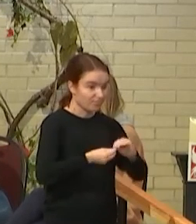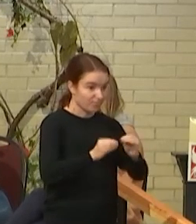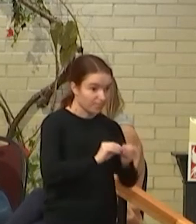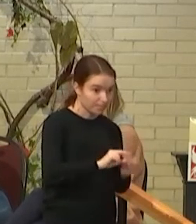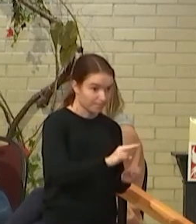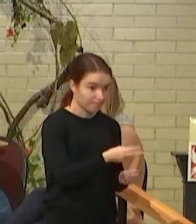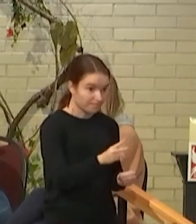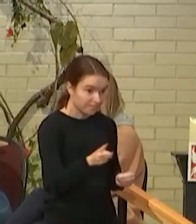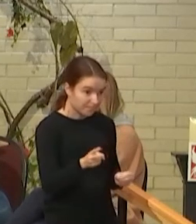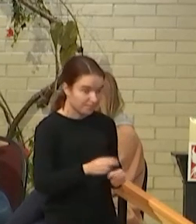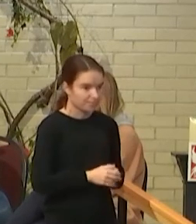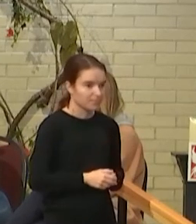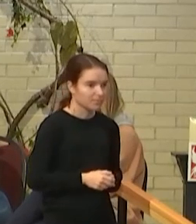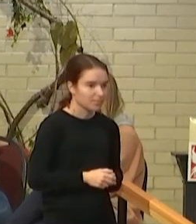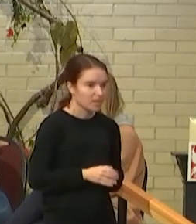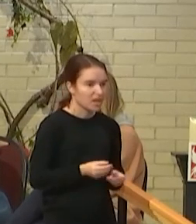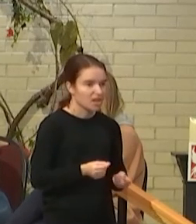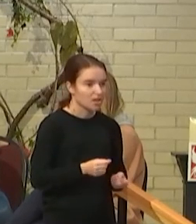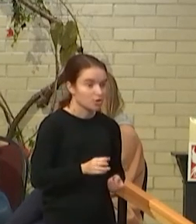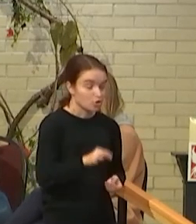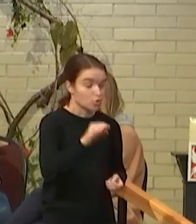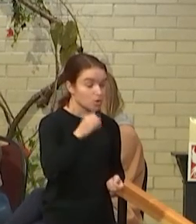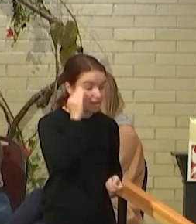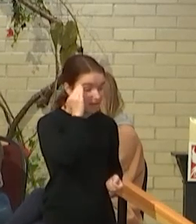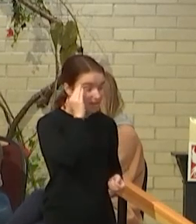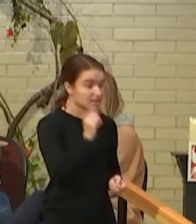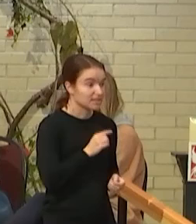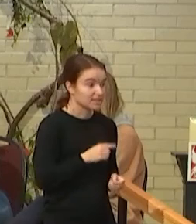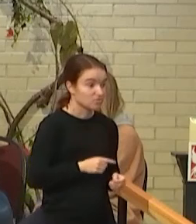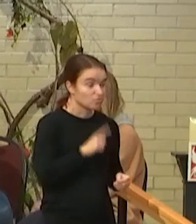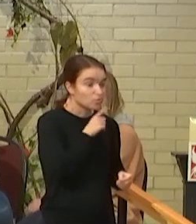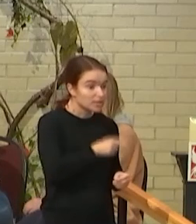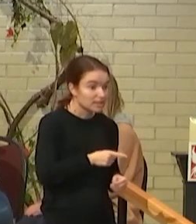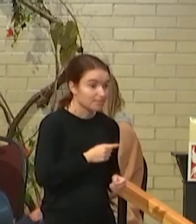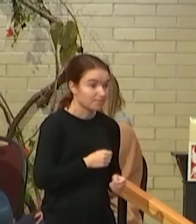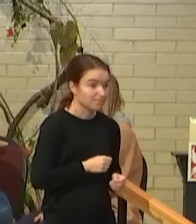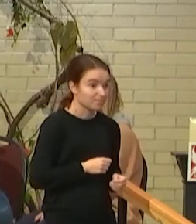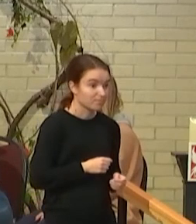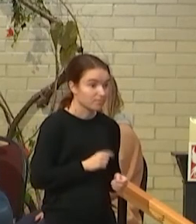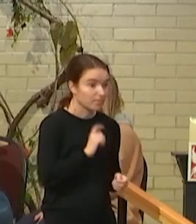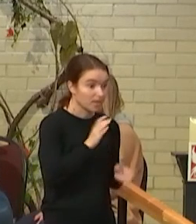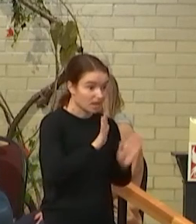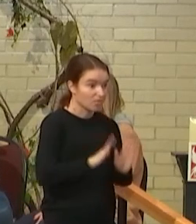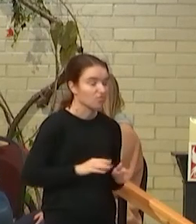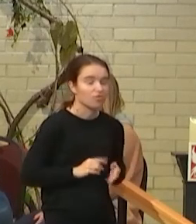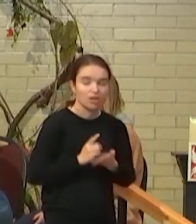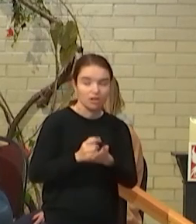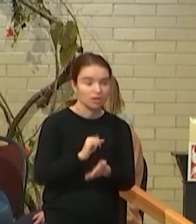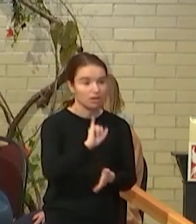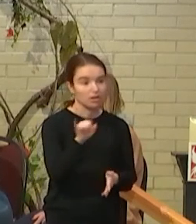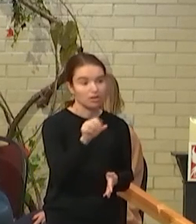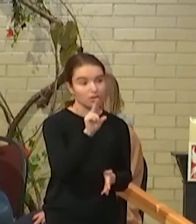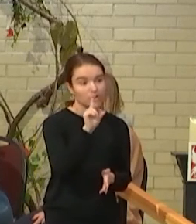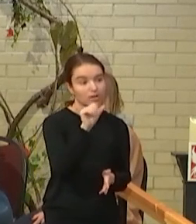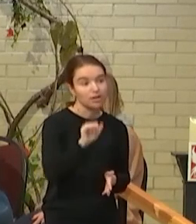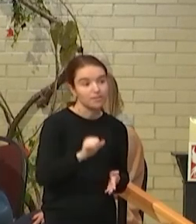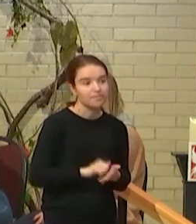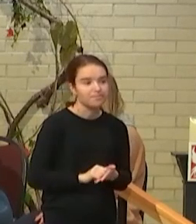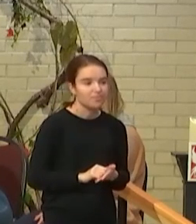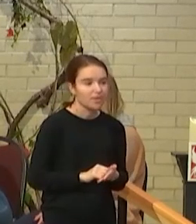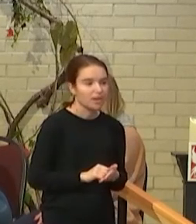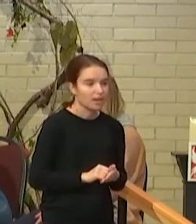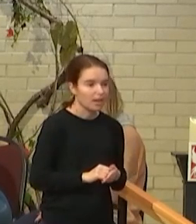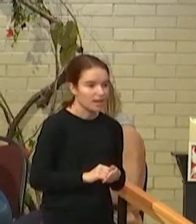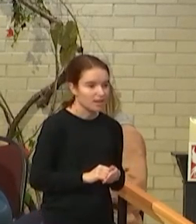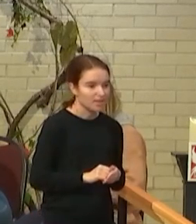was actually a thing was very helpful, because then I reached out to Judy and we figured out a way to get me extra time on tests. And for the first